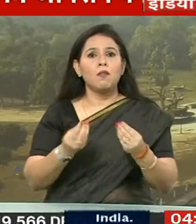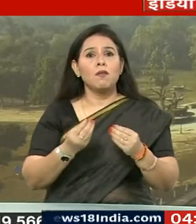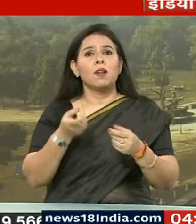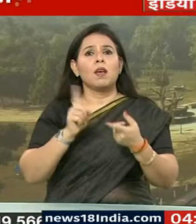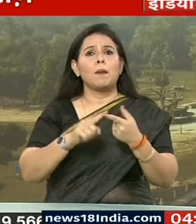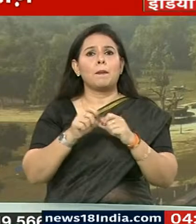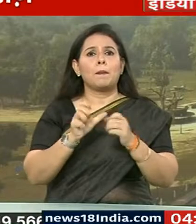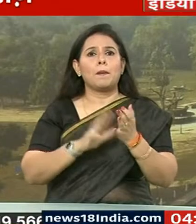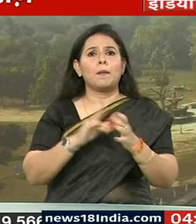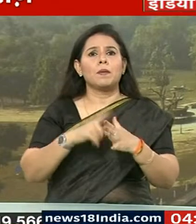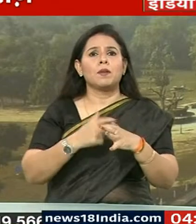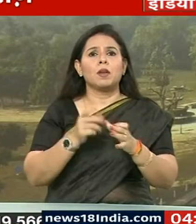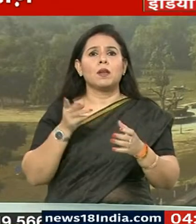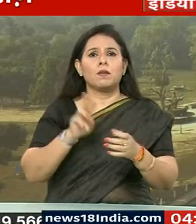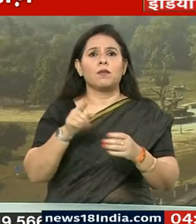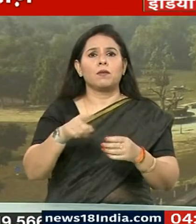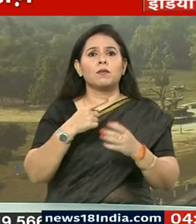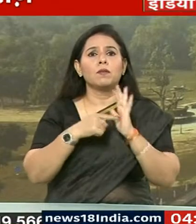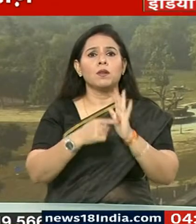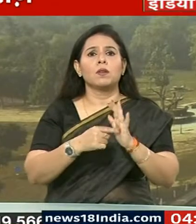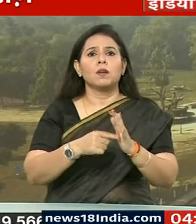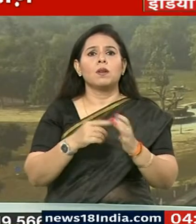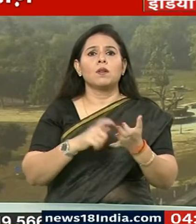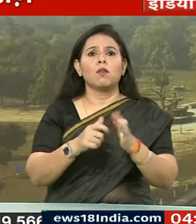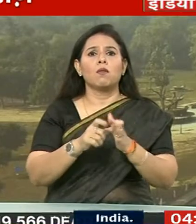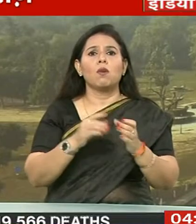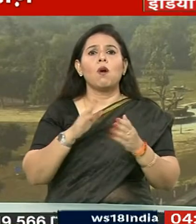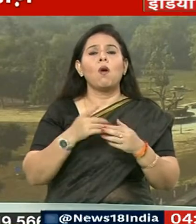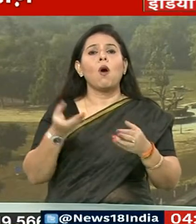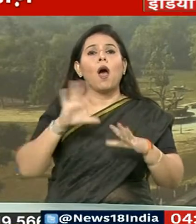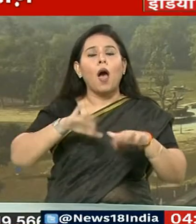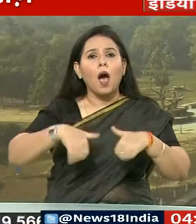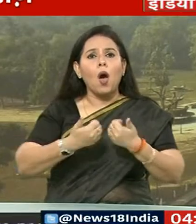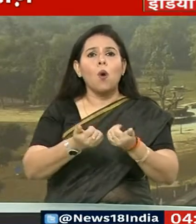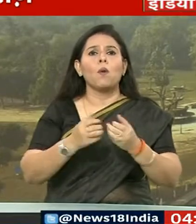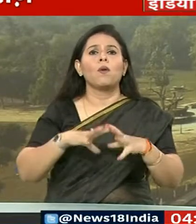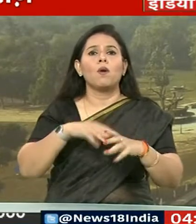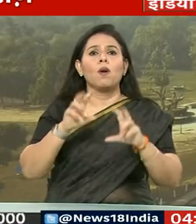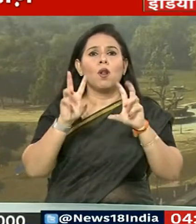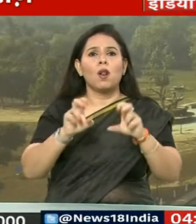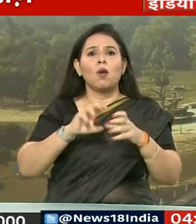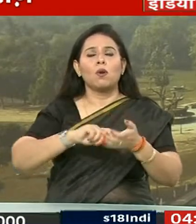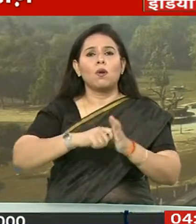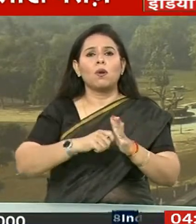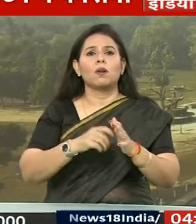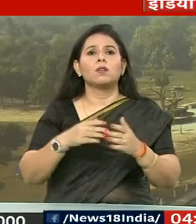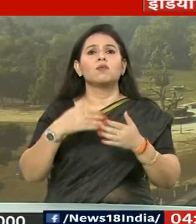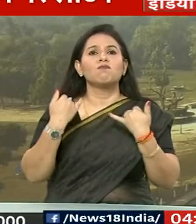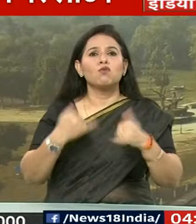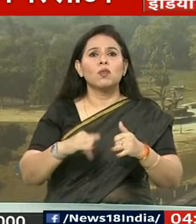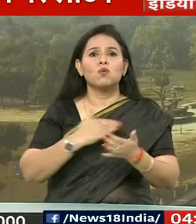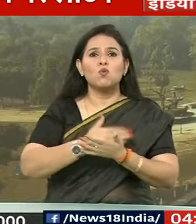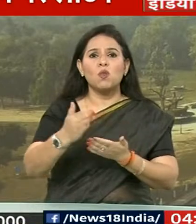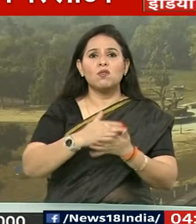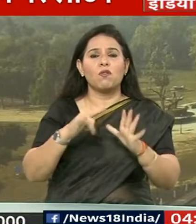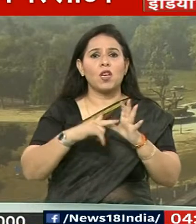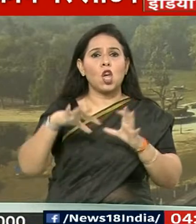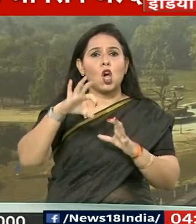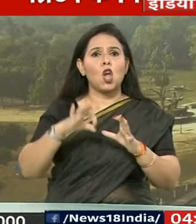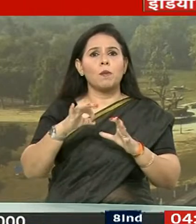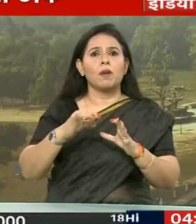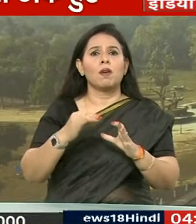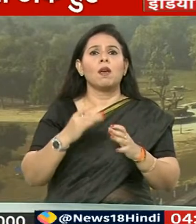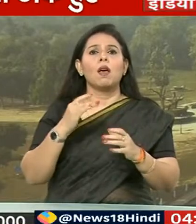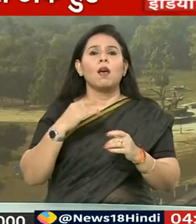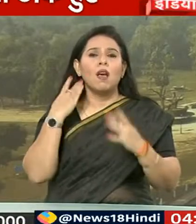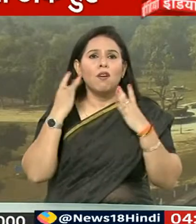Prime Minister Johnson does return, he will face the conundrum of how to come out of a lockdown that is destroying swaths of the